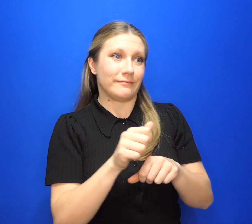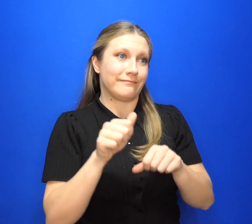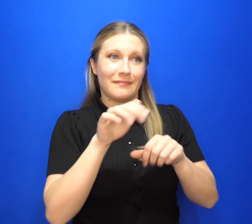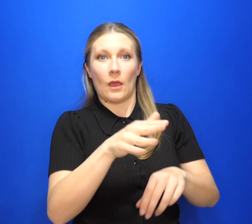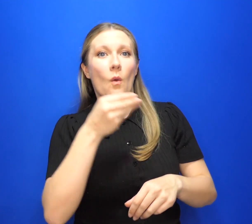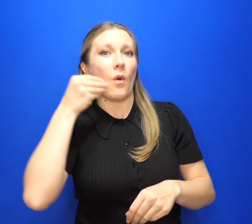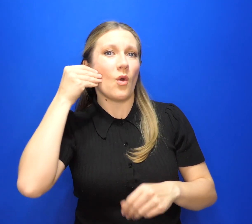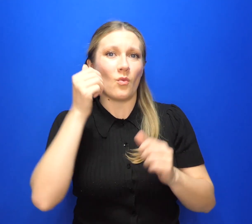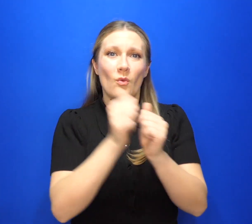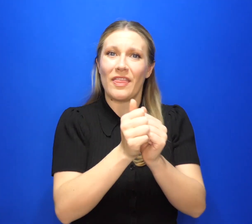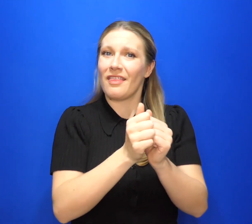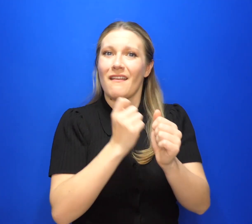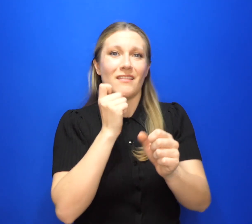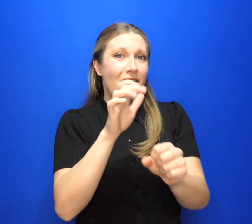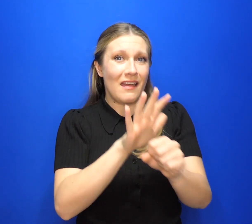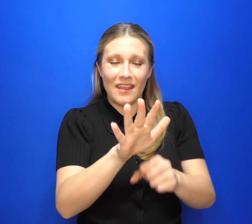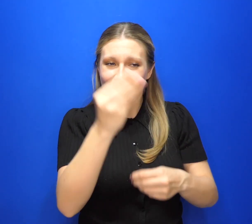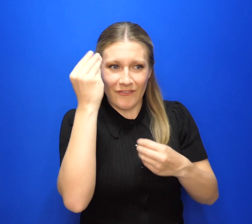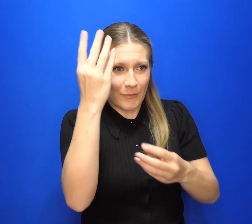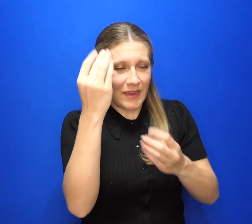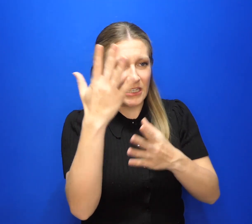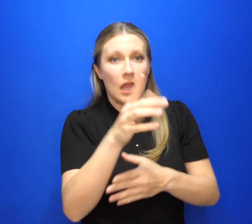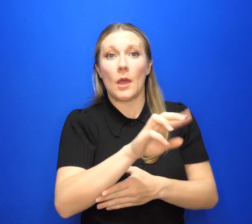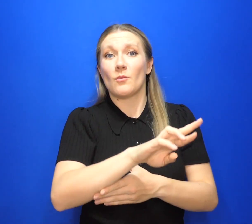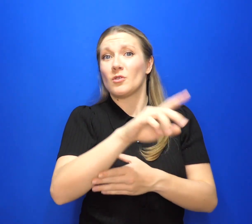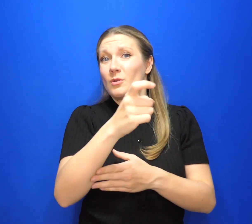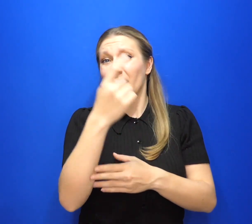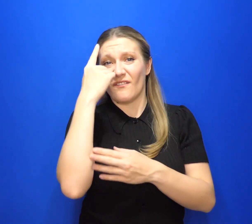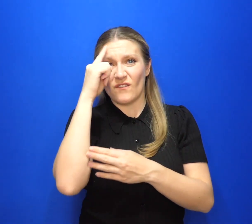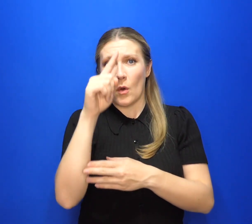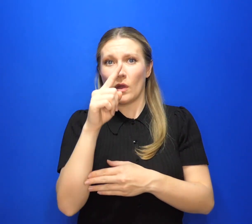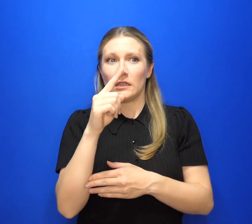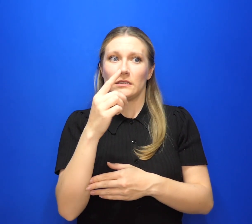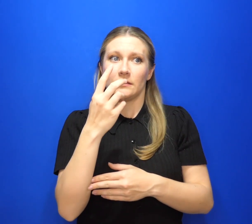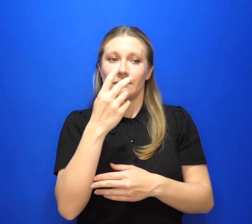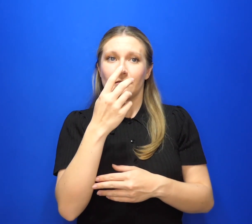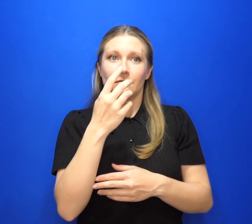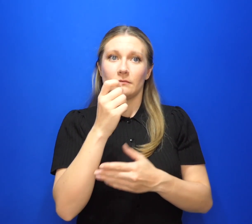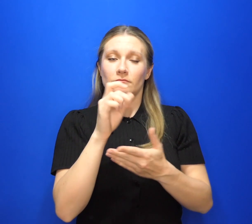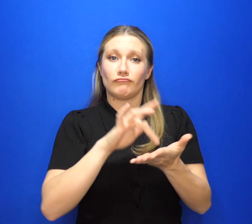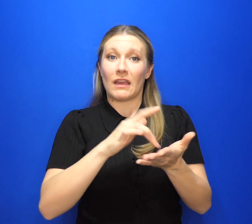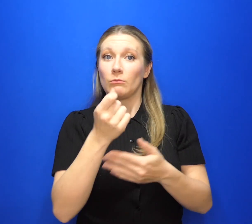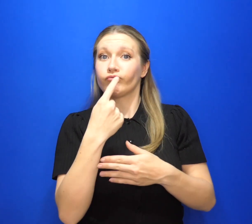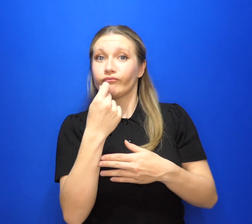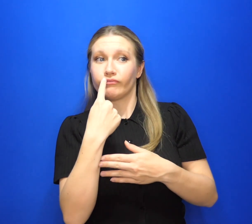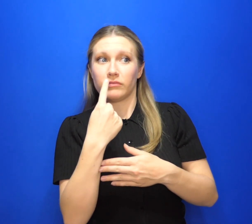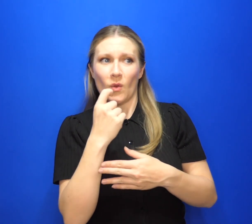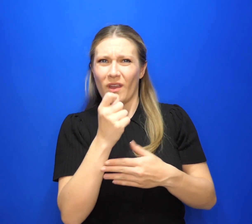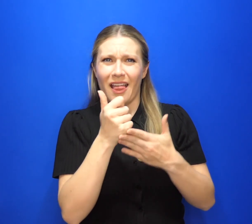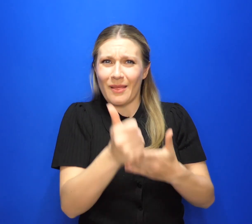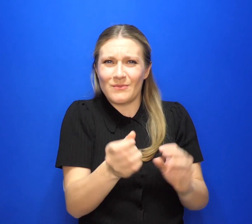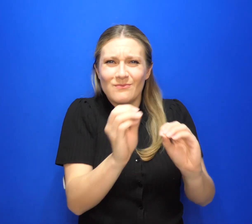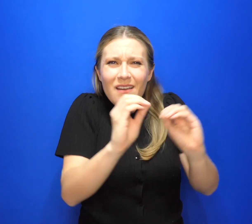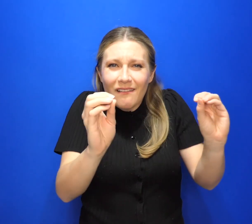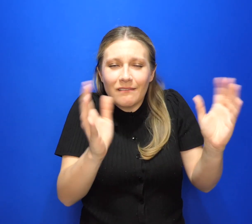completely a lack of information and a prescription for oral meds that were not going to do anything for them.